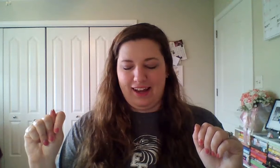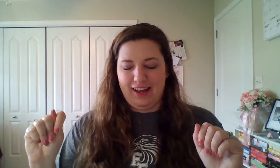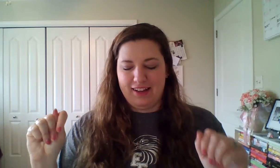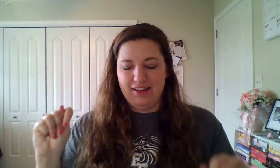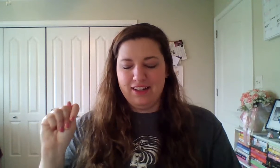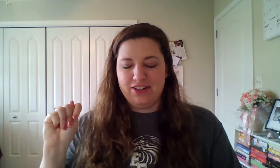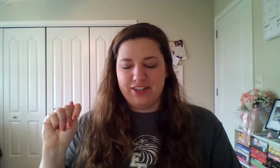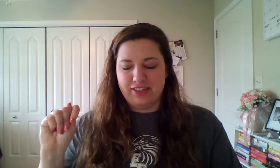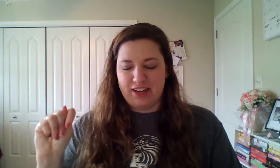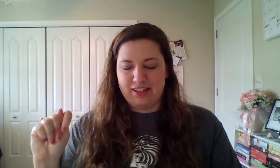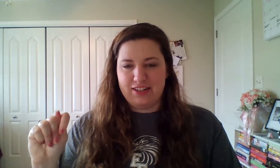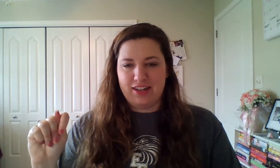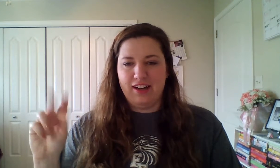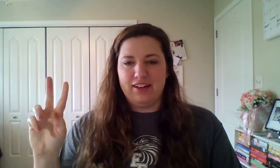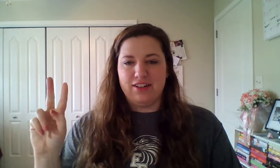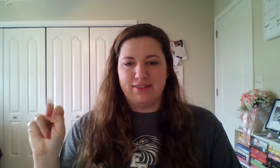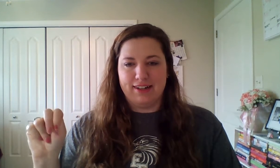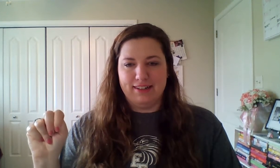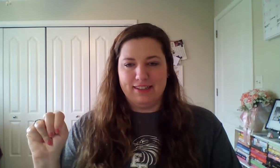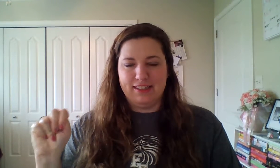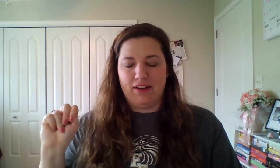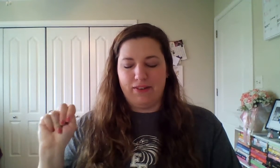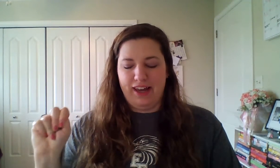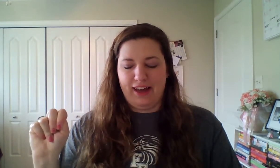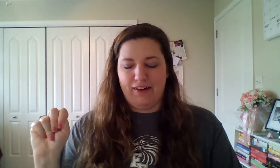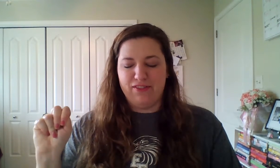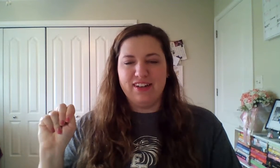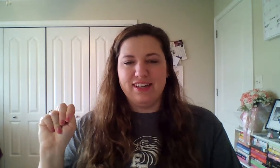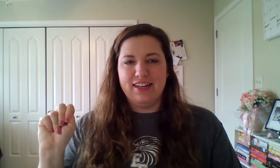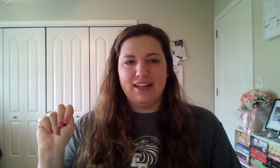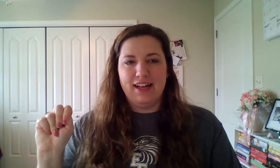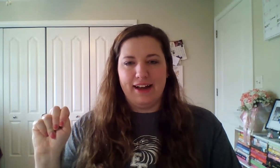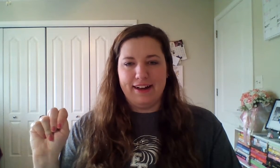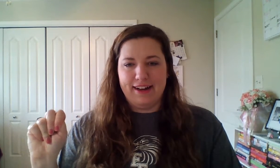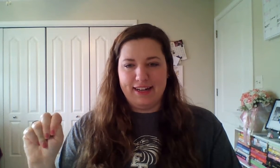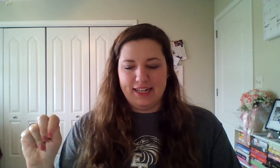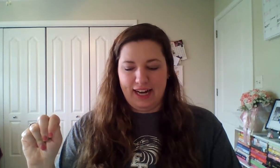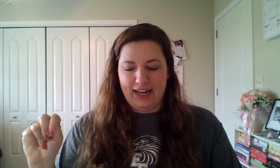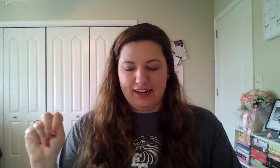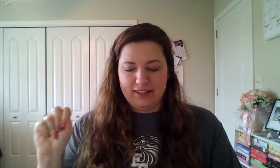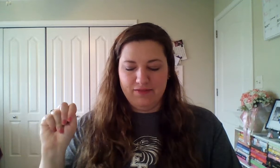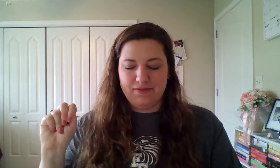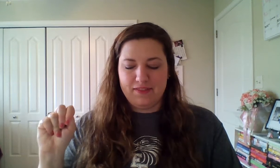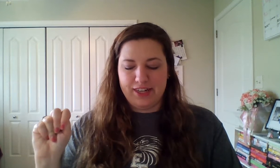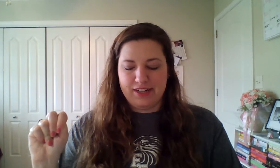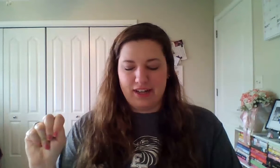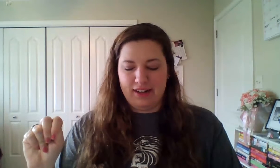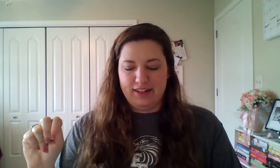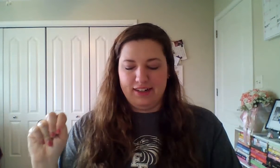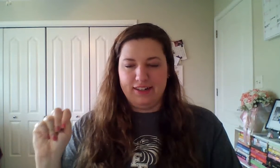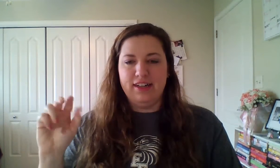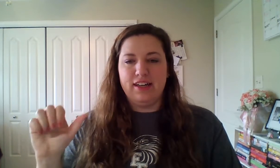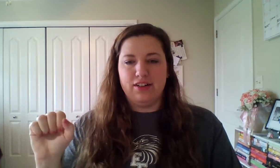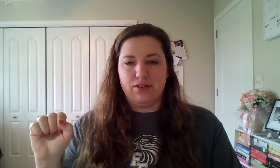tail. Change that t into a n and we have nail. Change that n into a